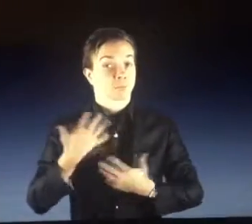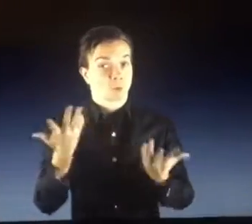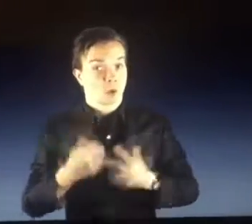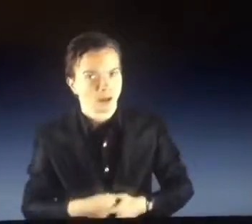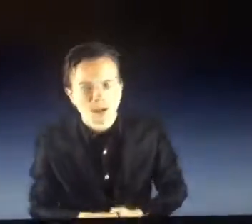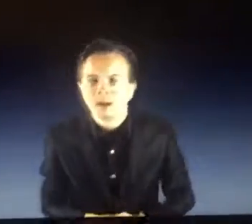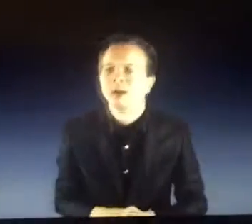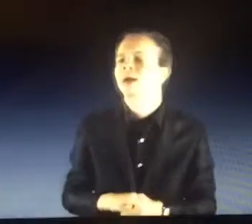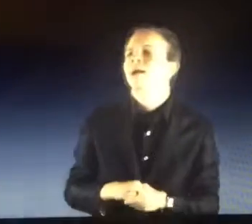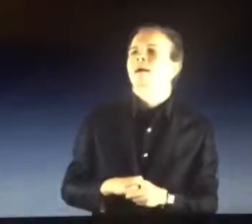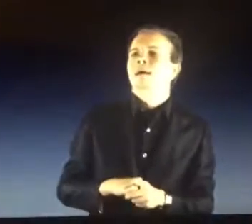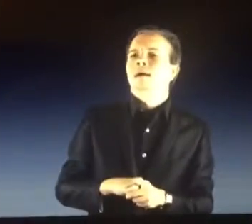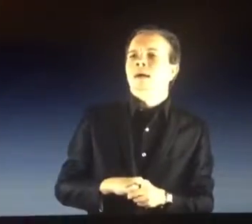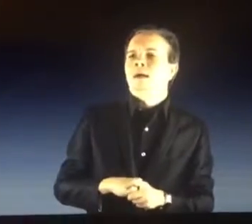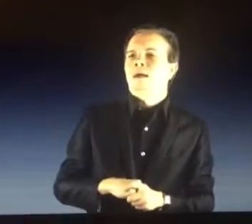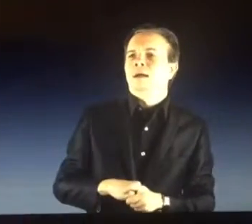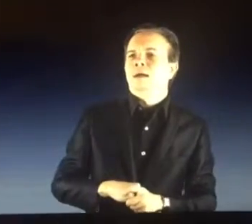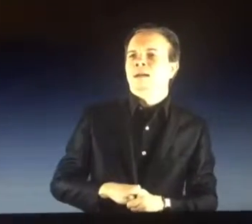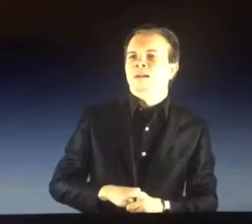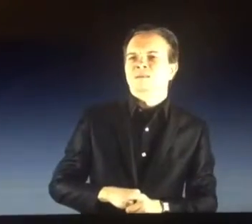Now, the third feeling,